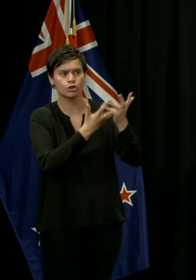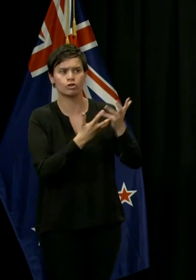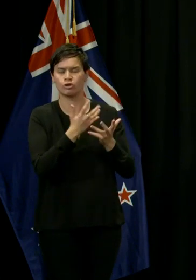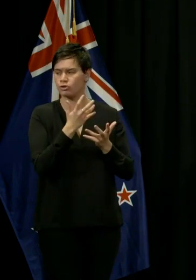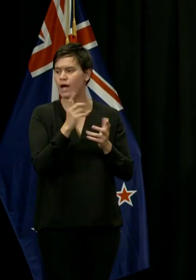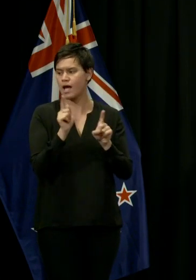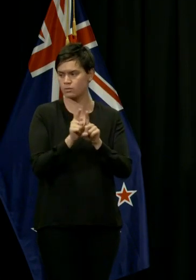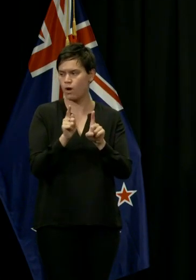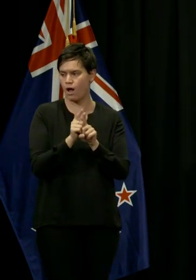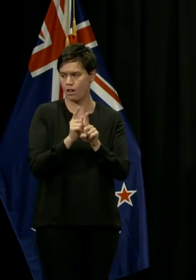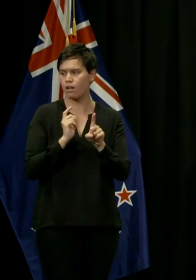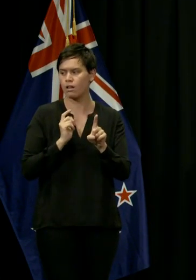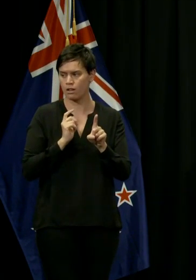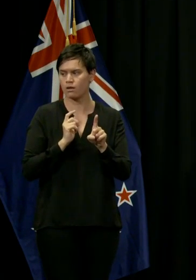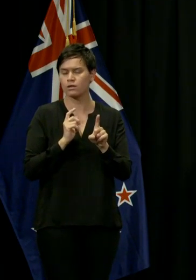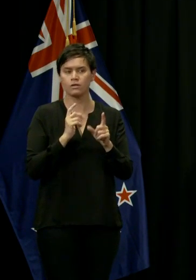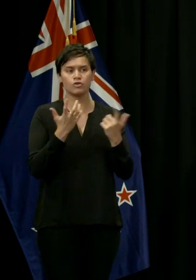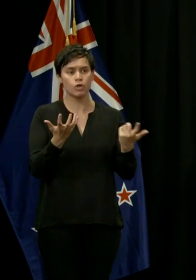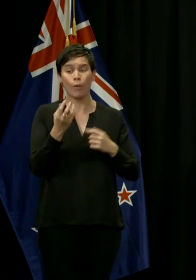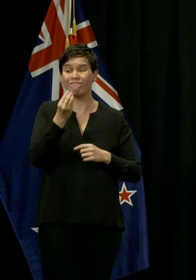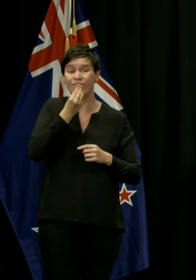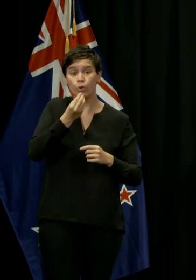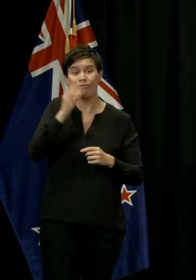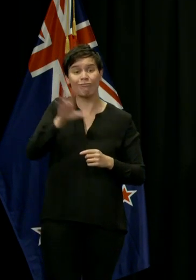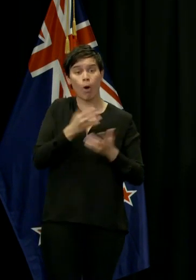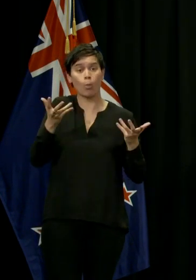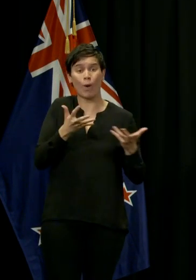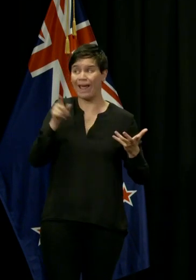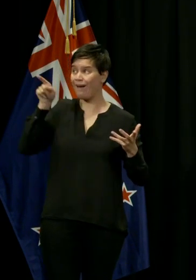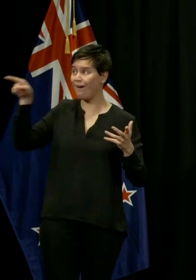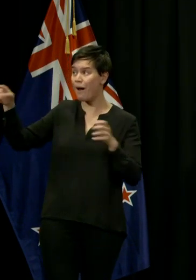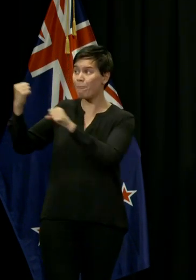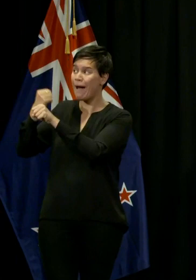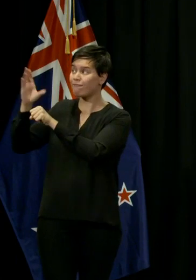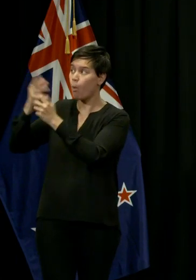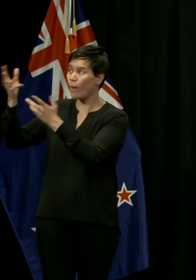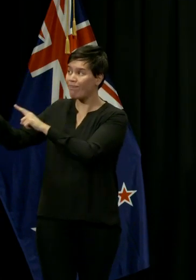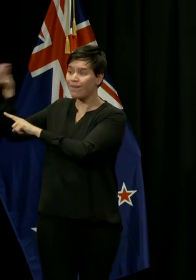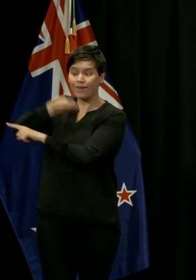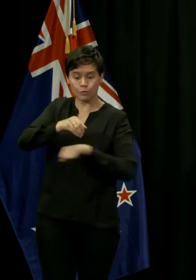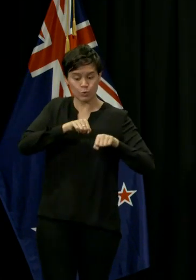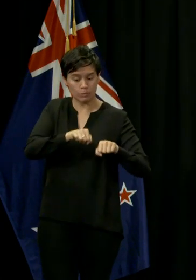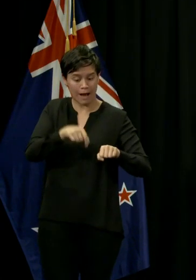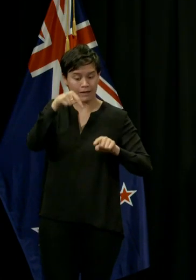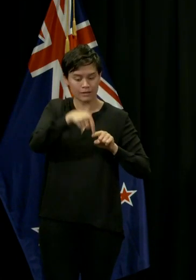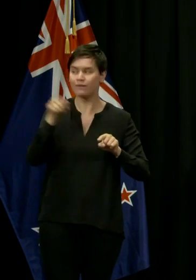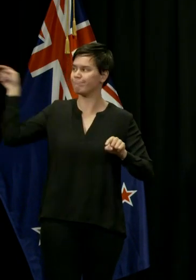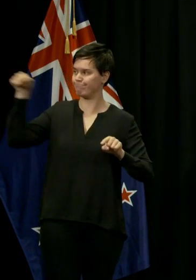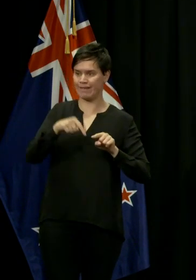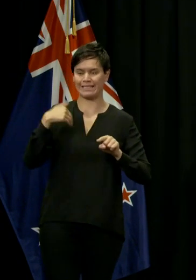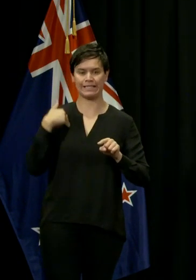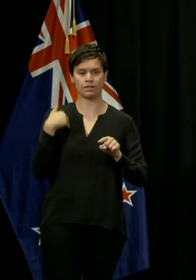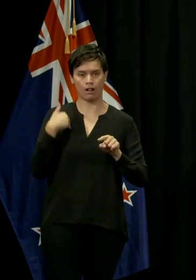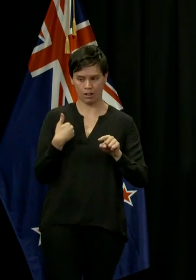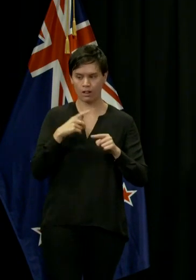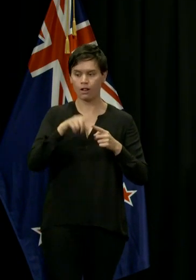like supply chain for food, for temporarily, education falls in temporarily. We